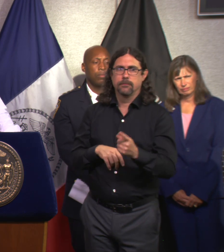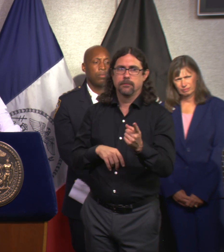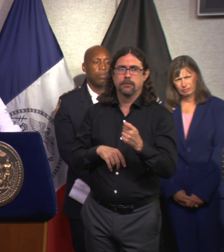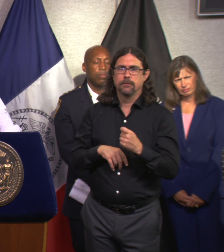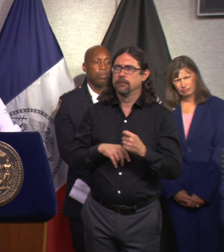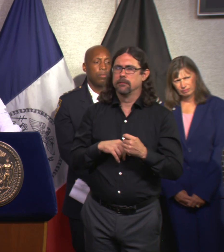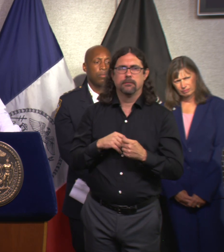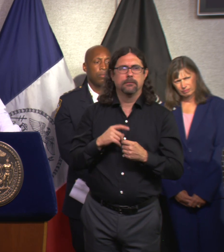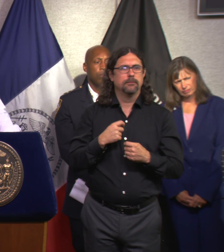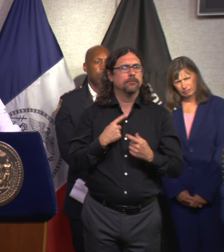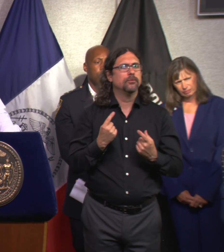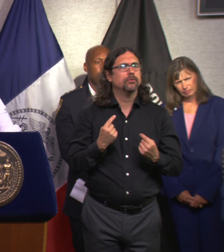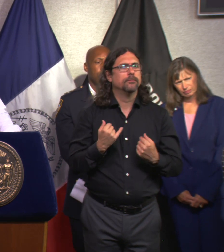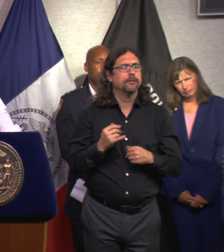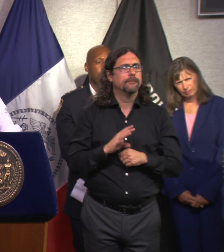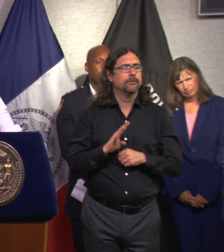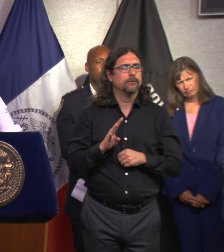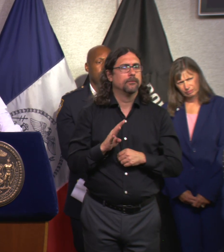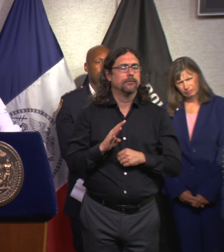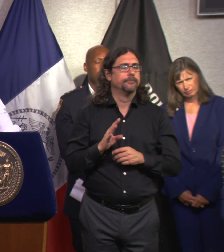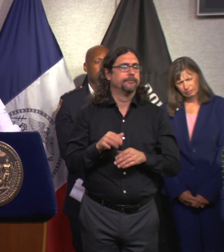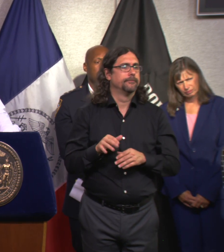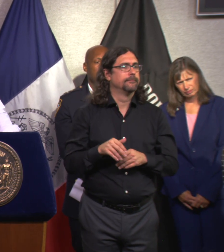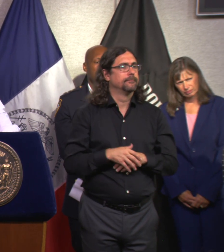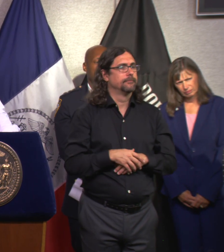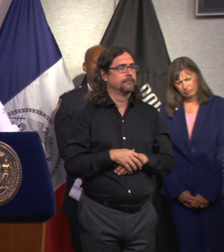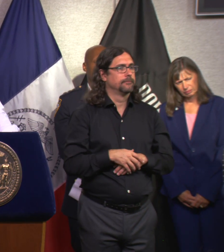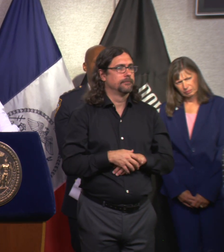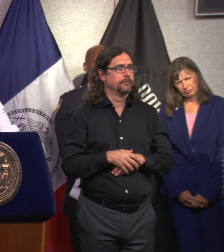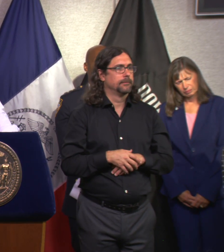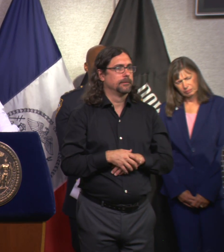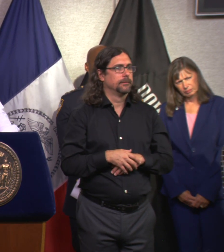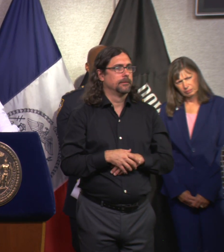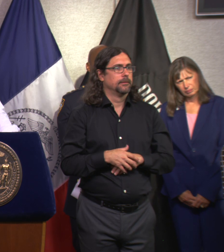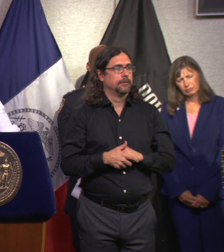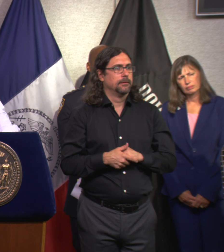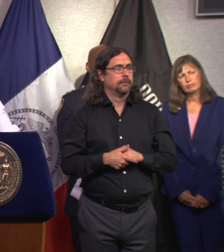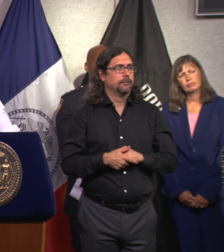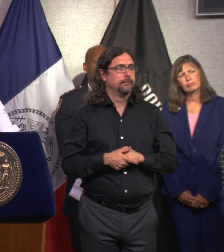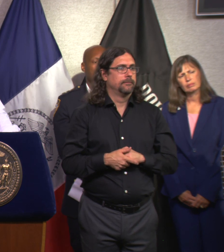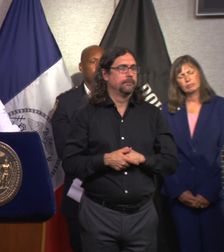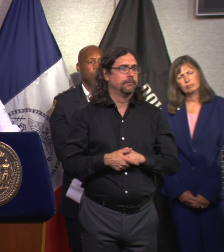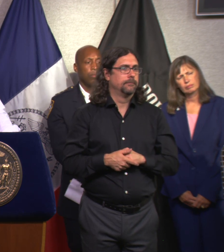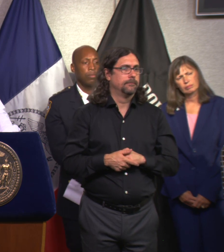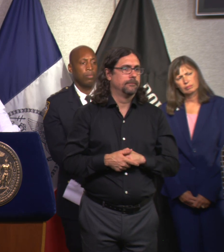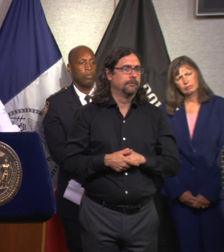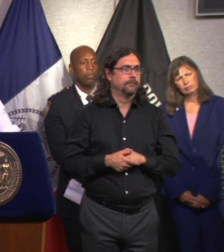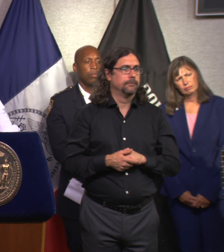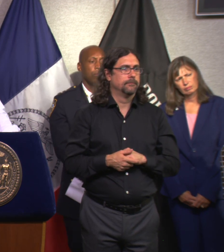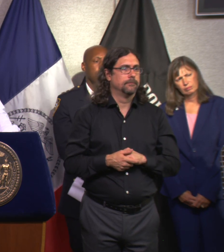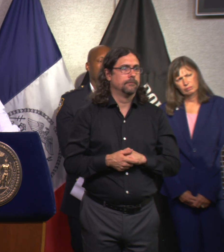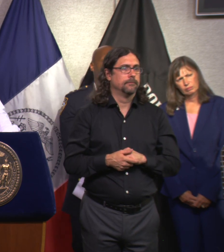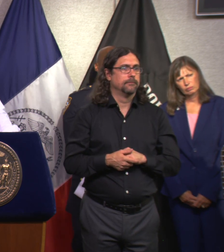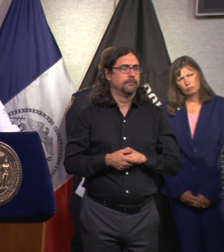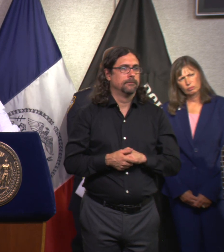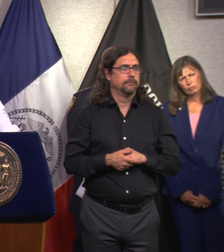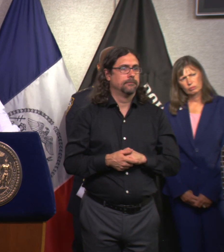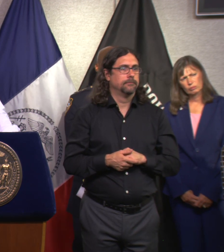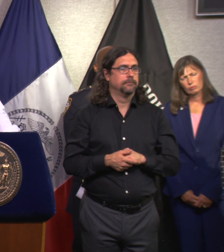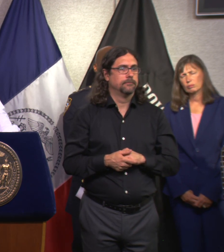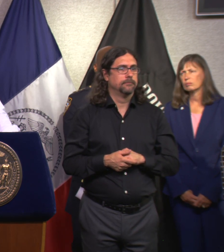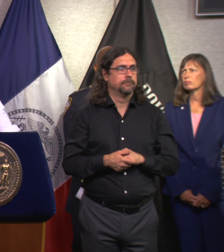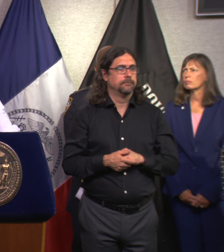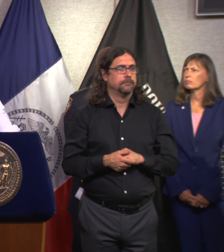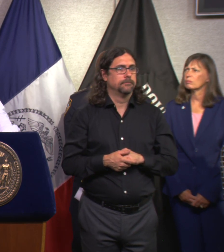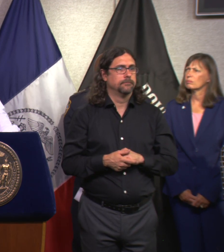more question on the fundraising numbers that came in. You have the fewest number of small donors in